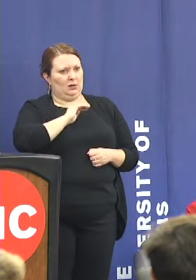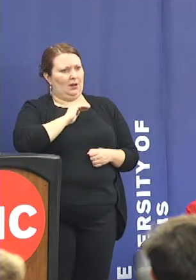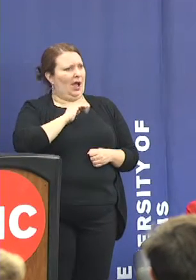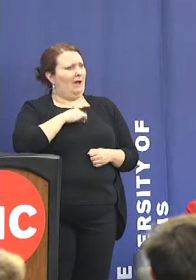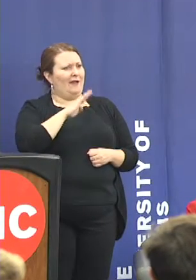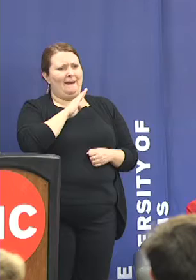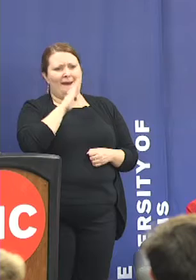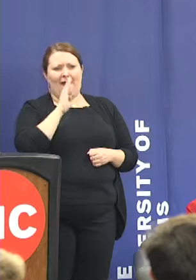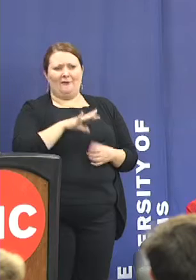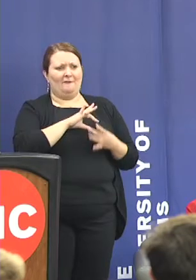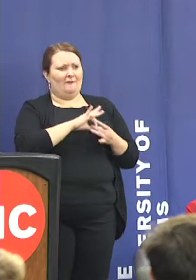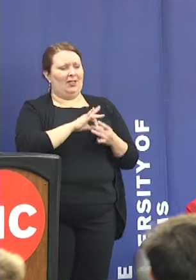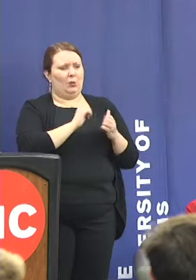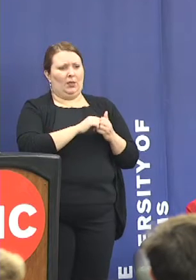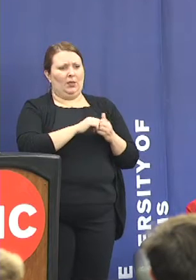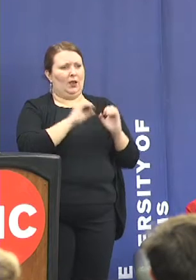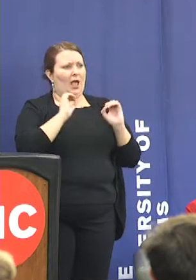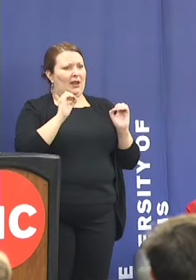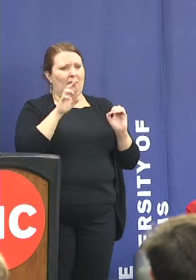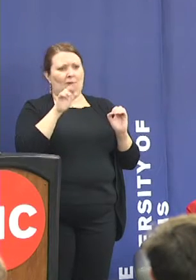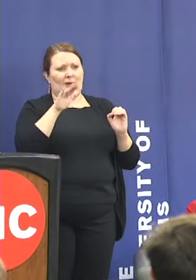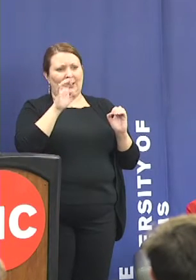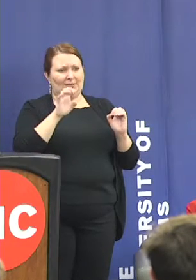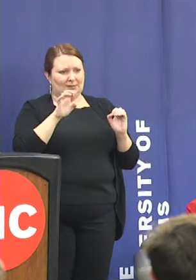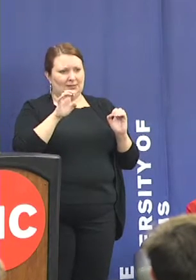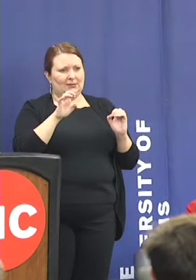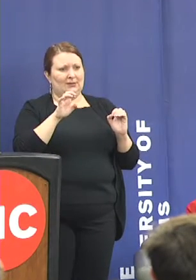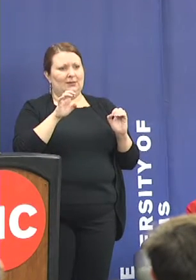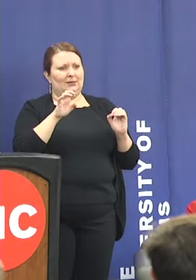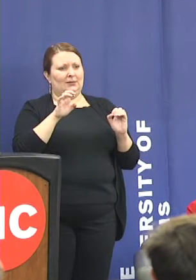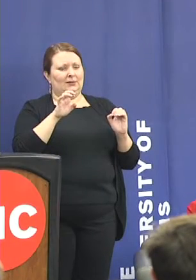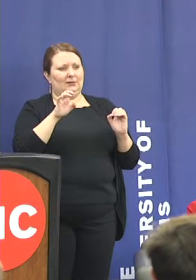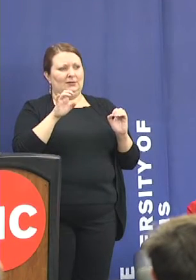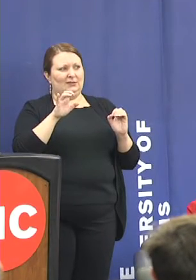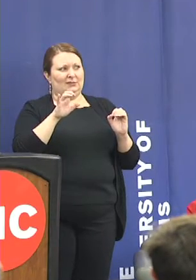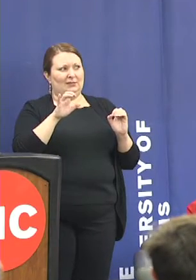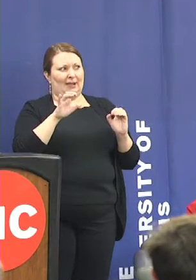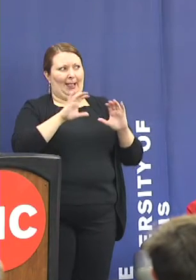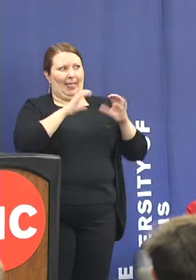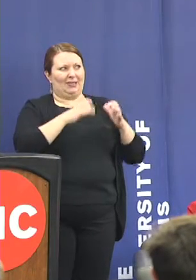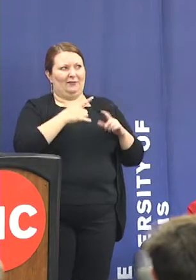Because I have never heard of any racism.